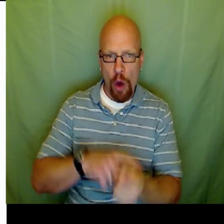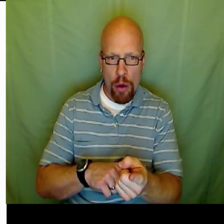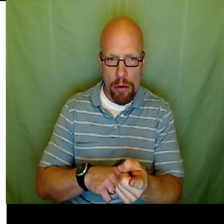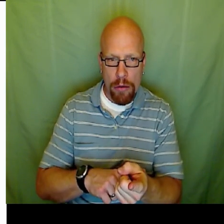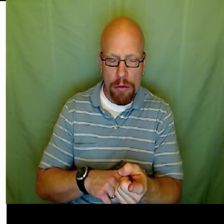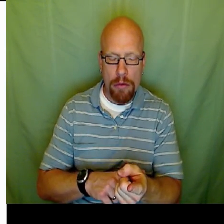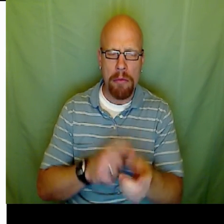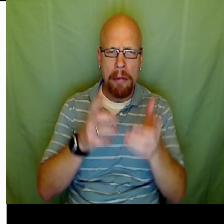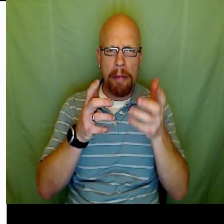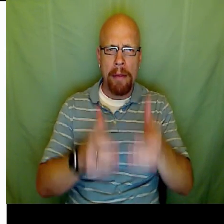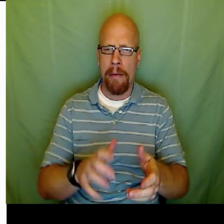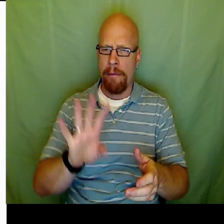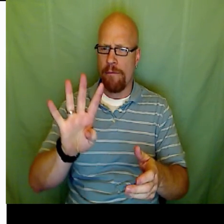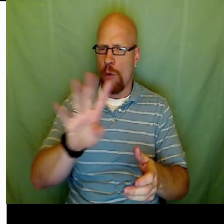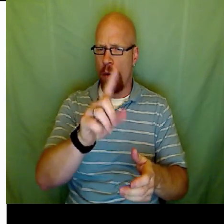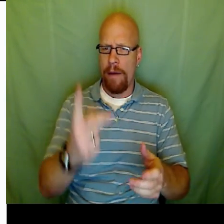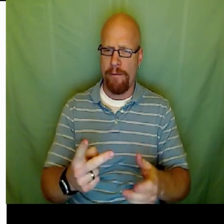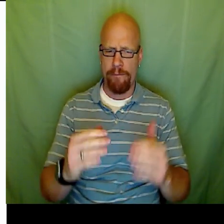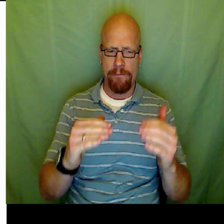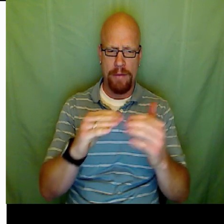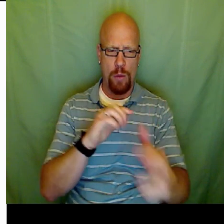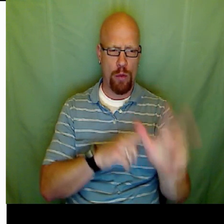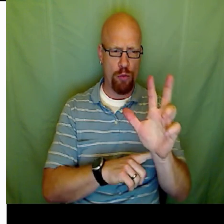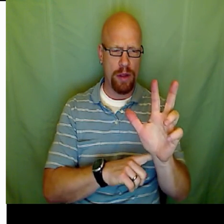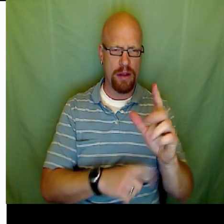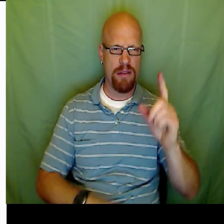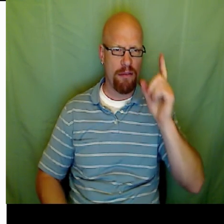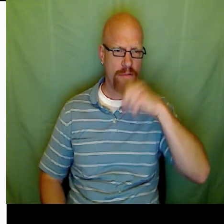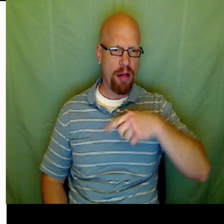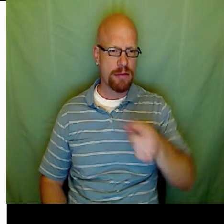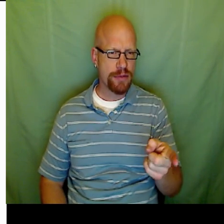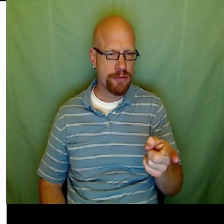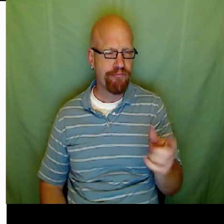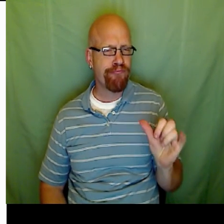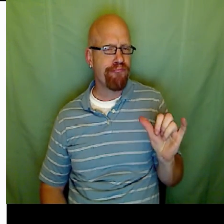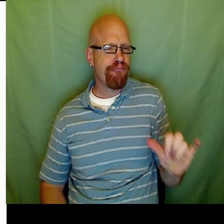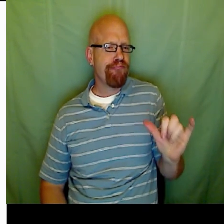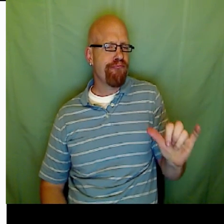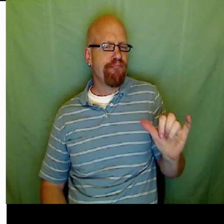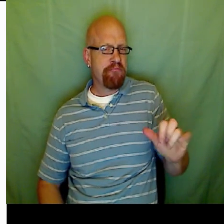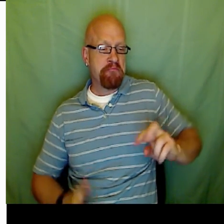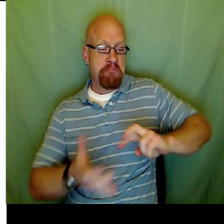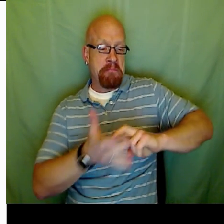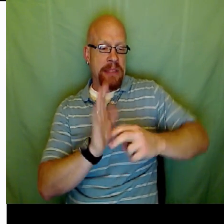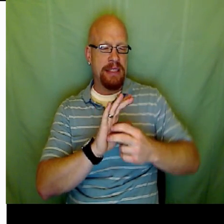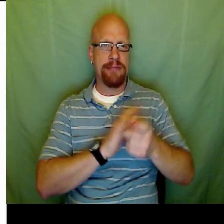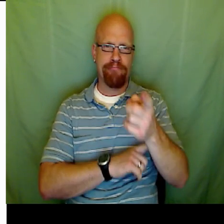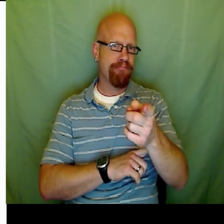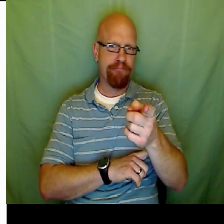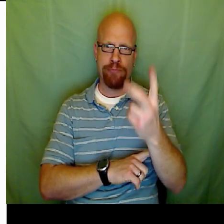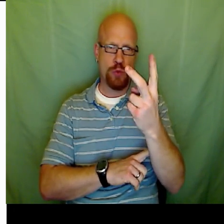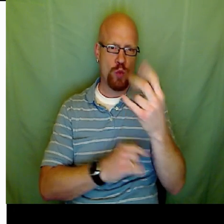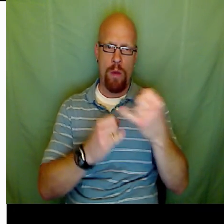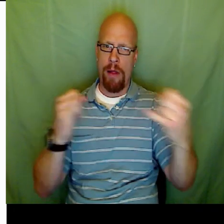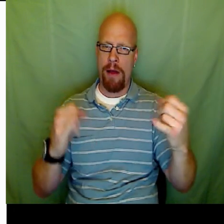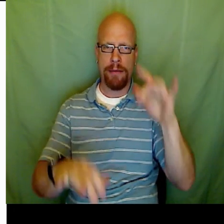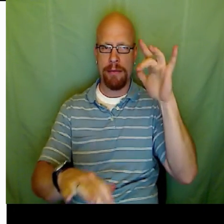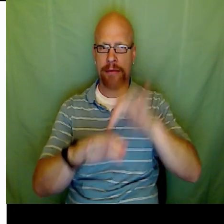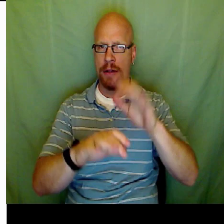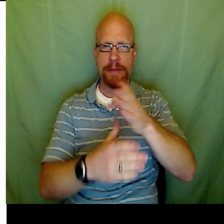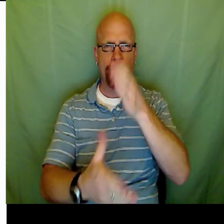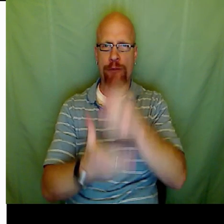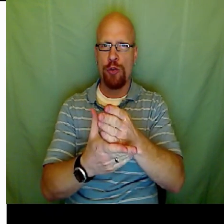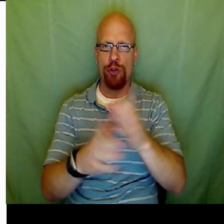the x term disappeared. So we have 4.5 equals 3, which is false. That means that these two lines will never